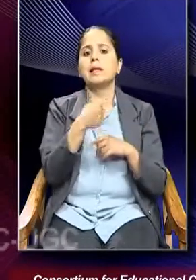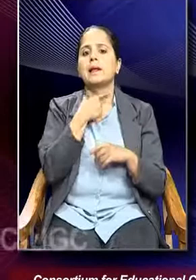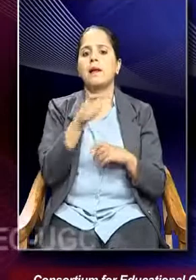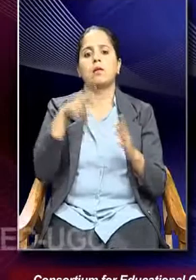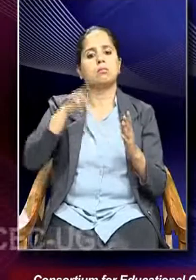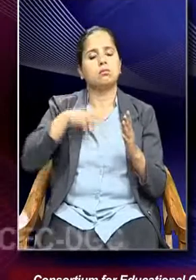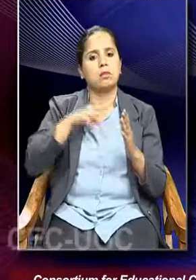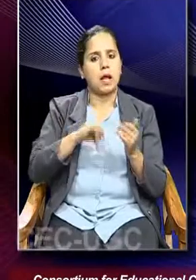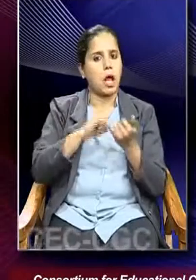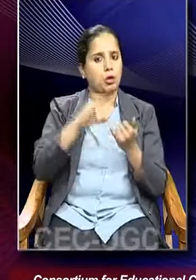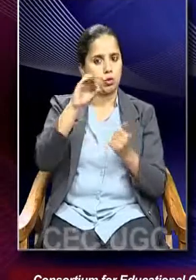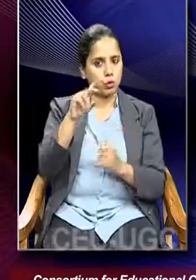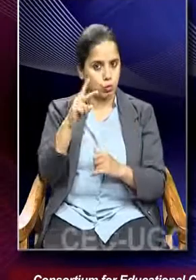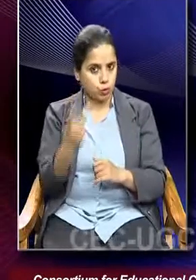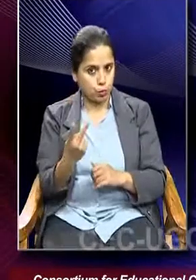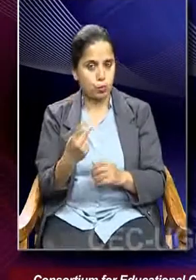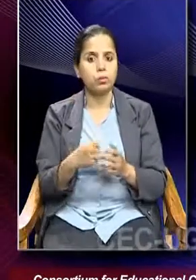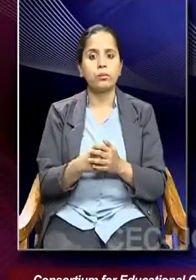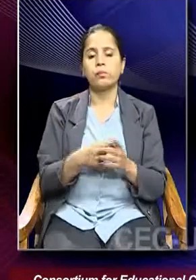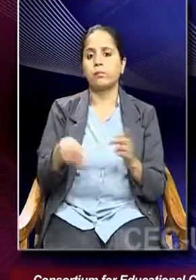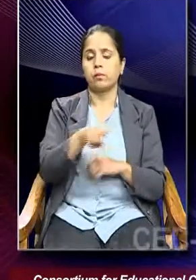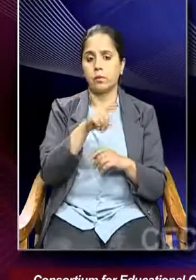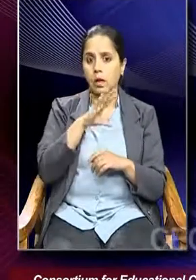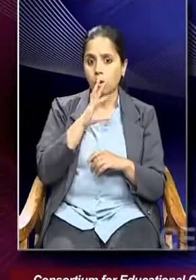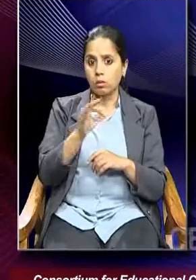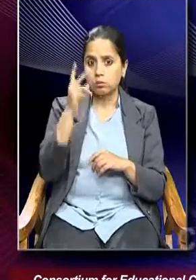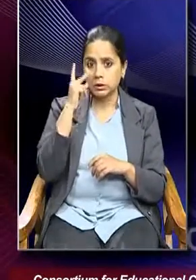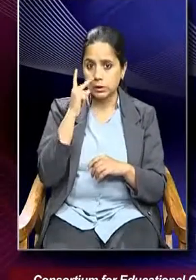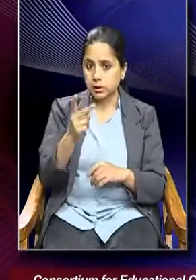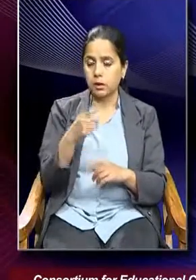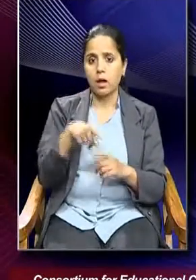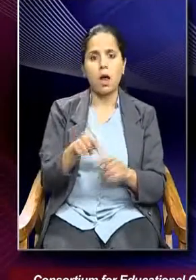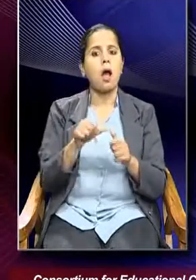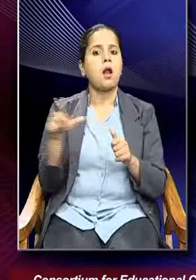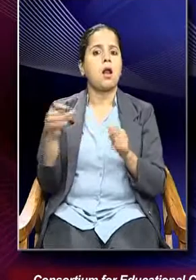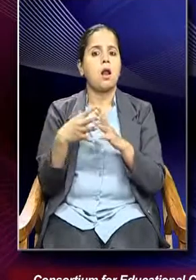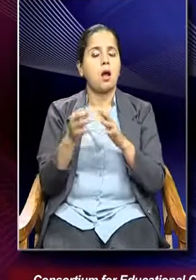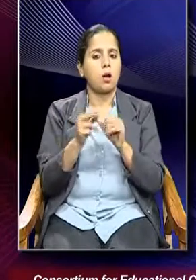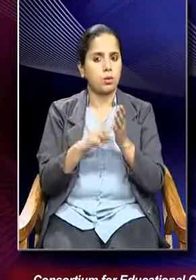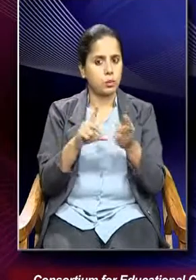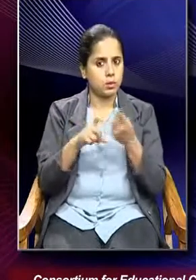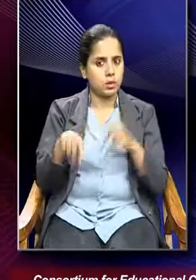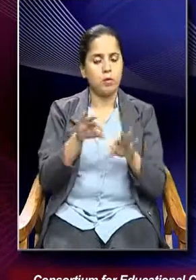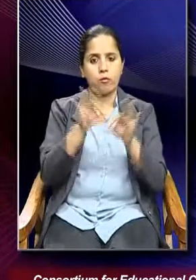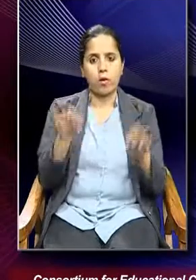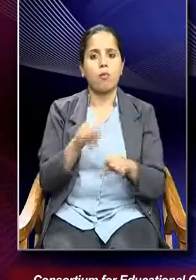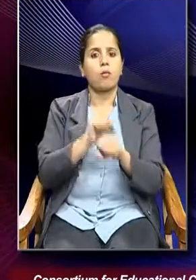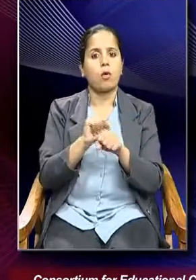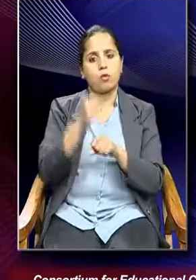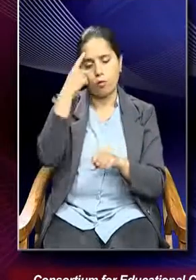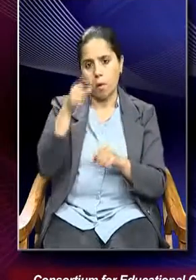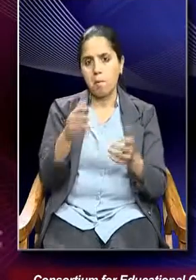of SO2 that this particular allowance format or framework for market,